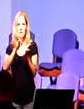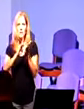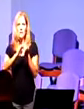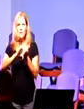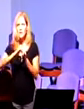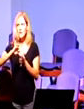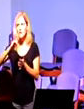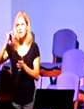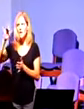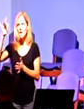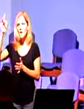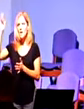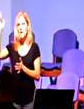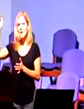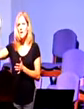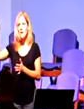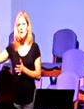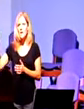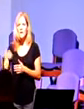Jesus